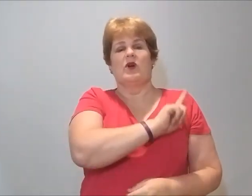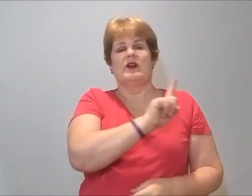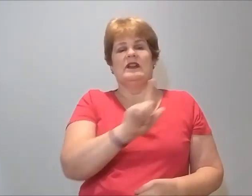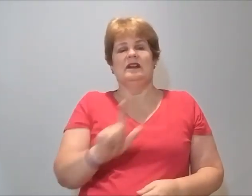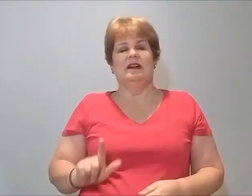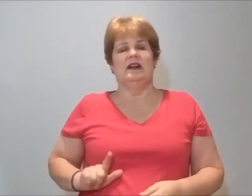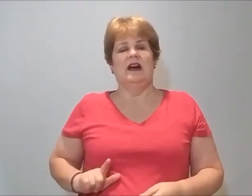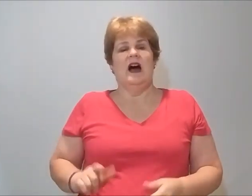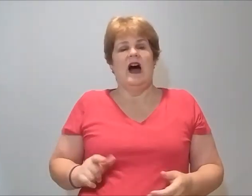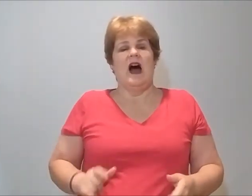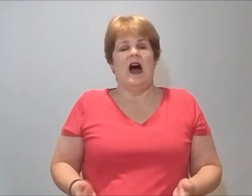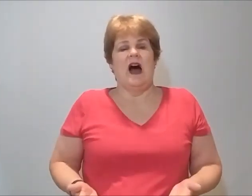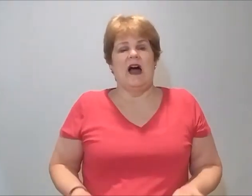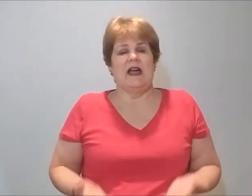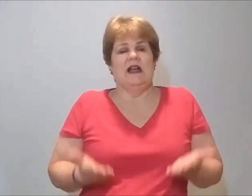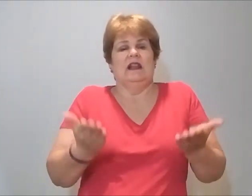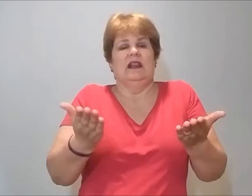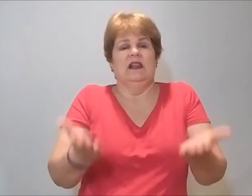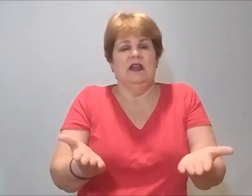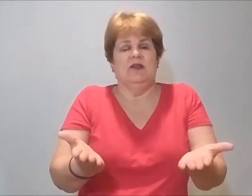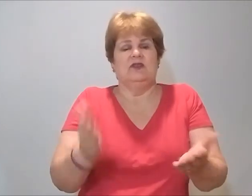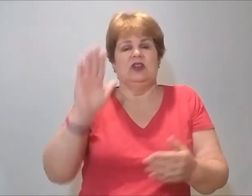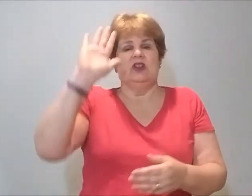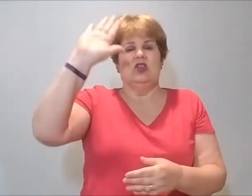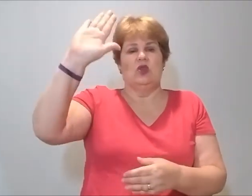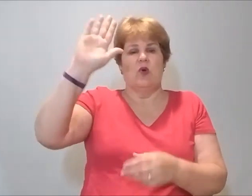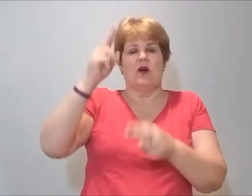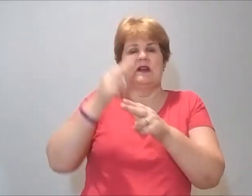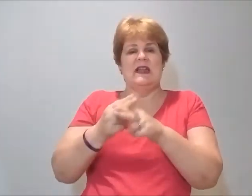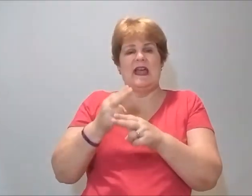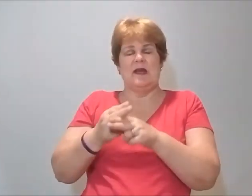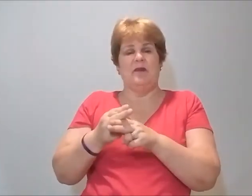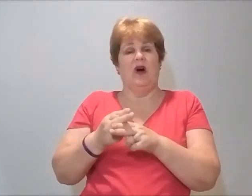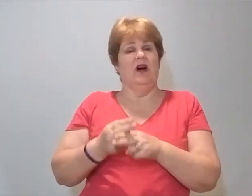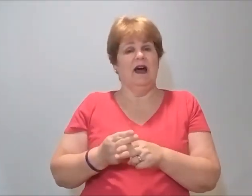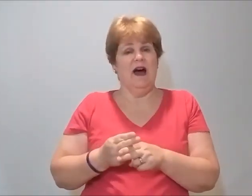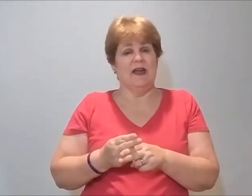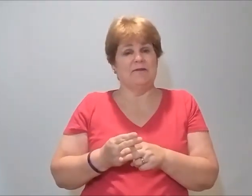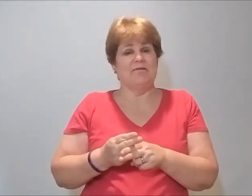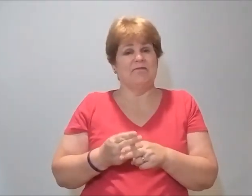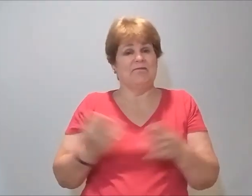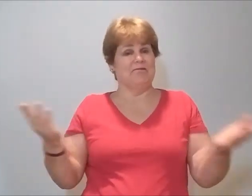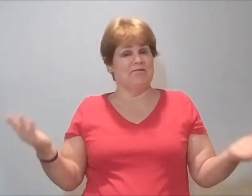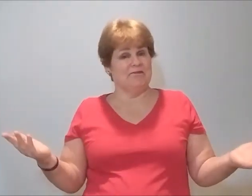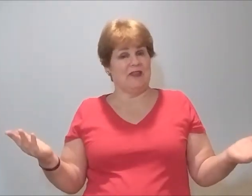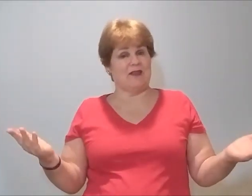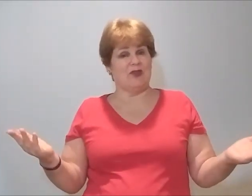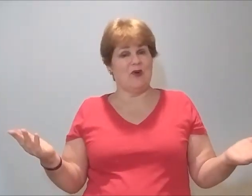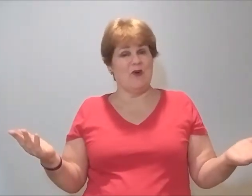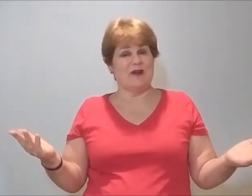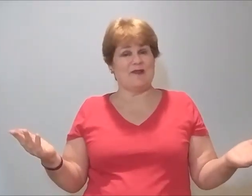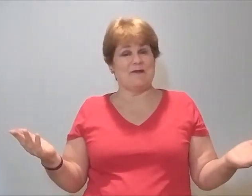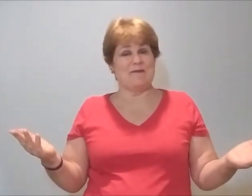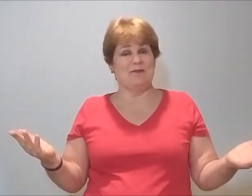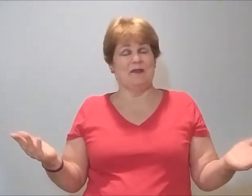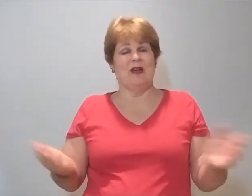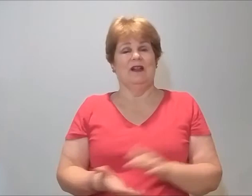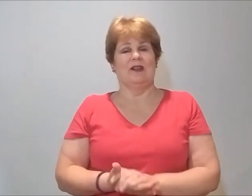Lord, I lift your name on high. That's the chorus. Let's try